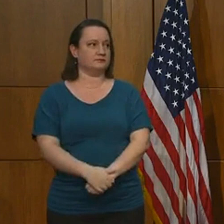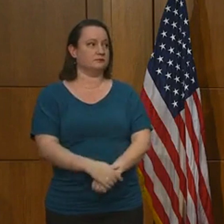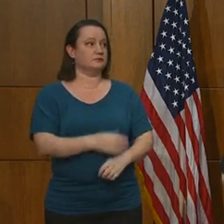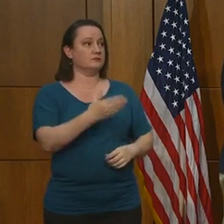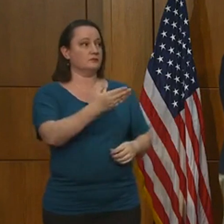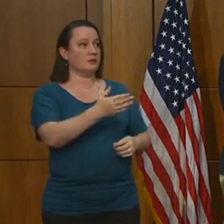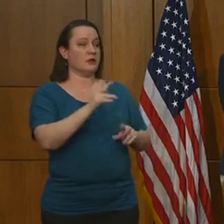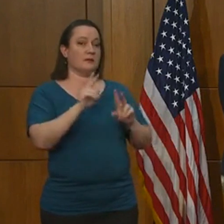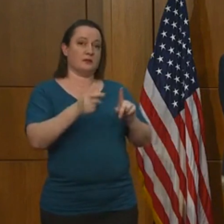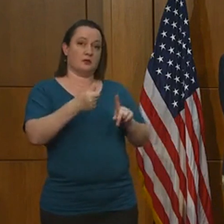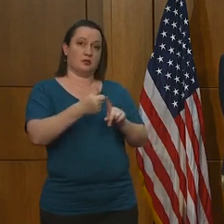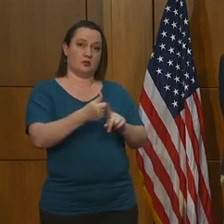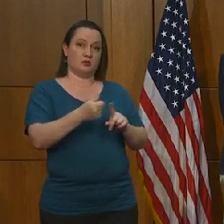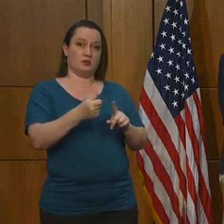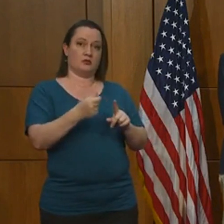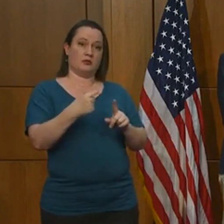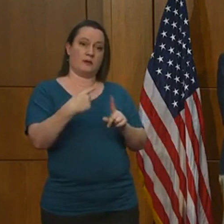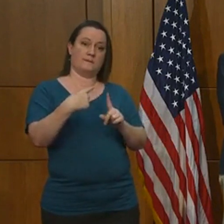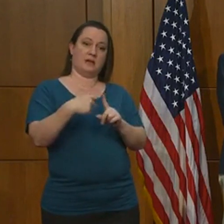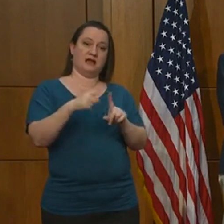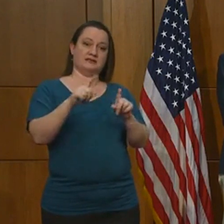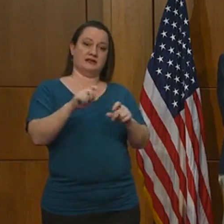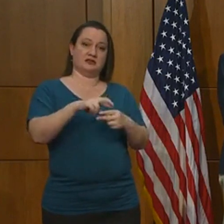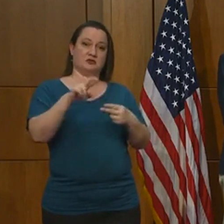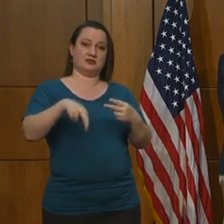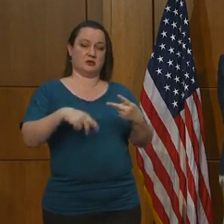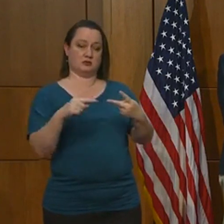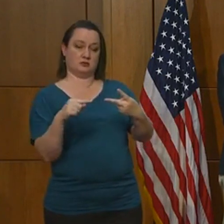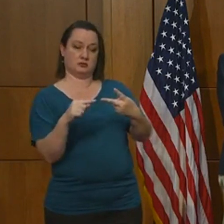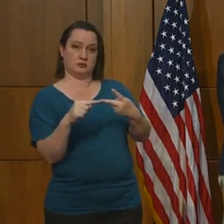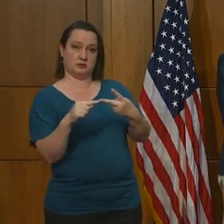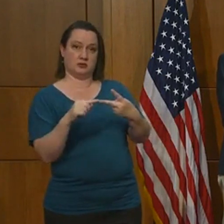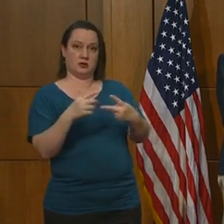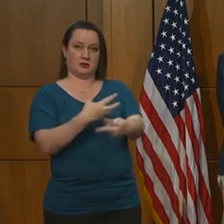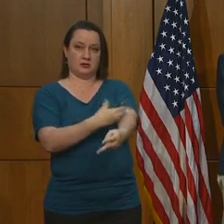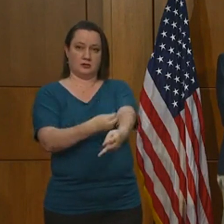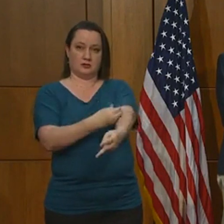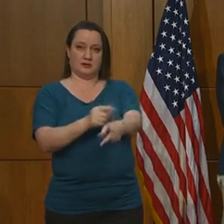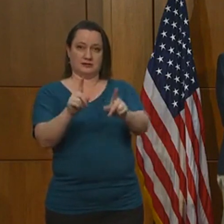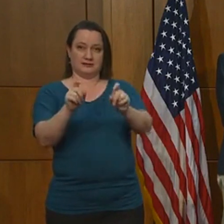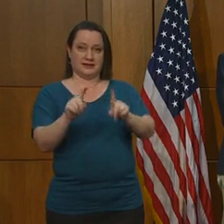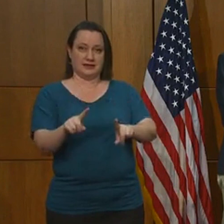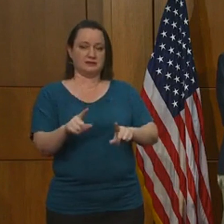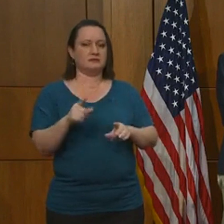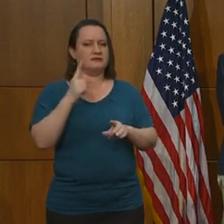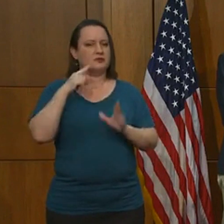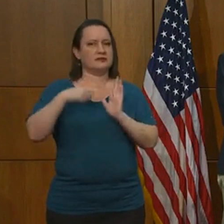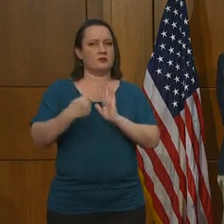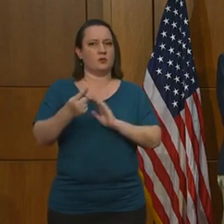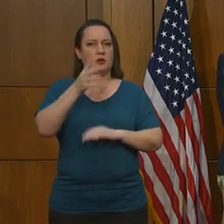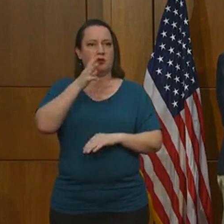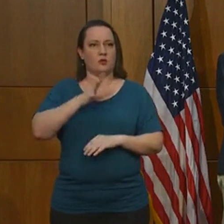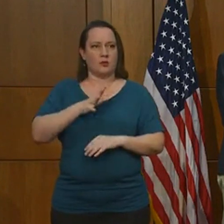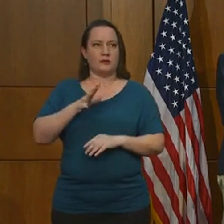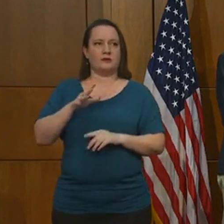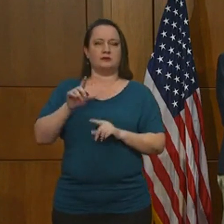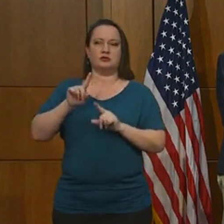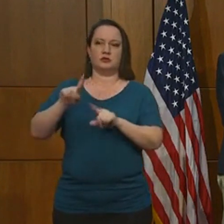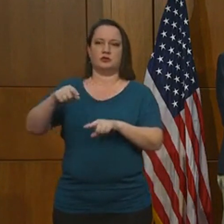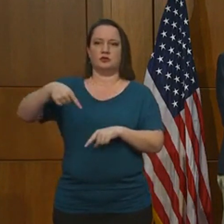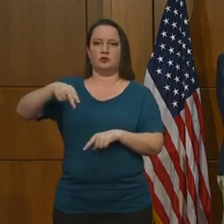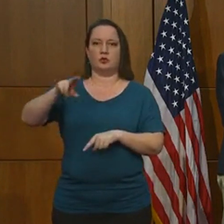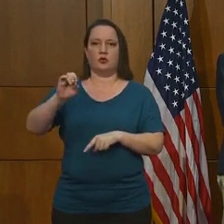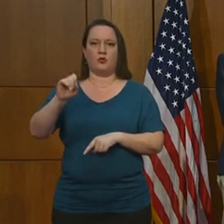positive test result? Let's say I spoke to a woman yesterday who went to Quest, and within 24 hours she had a